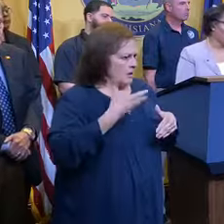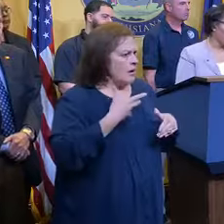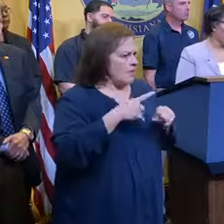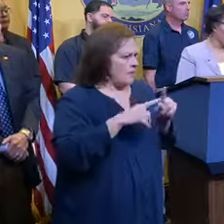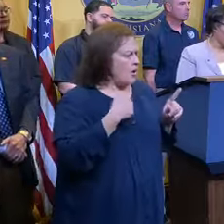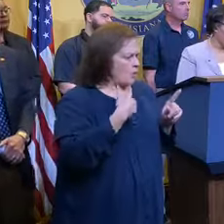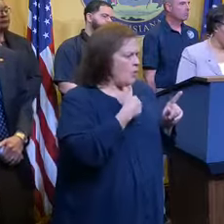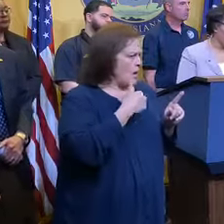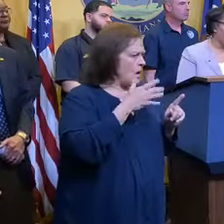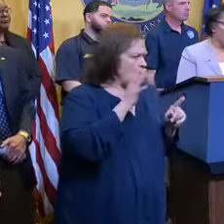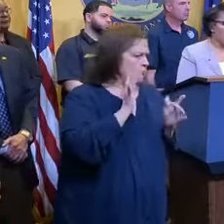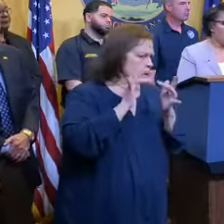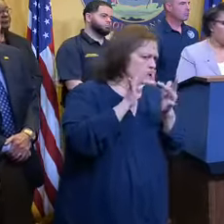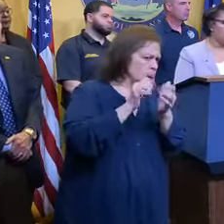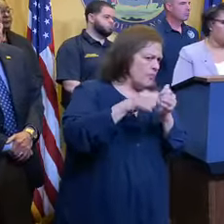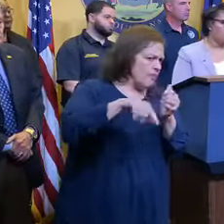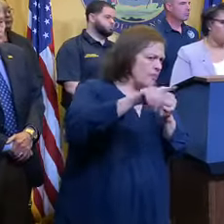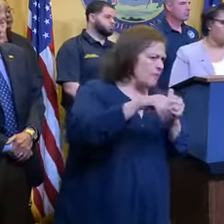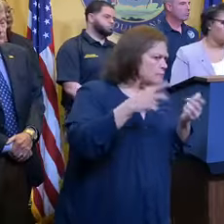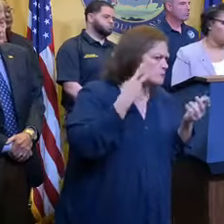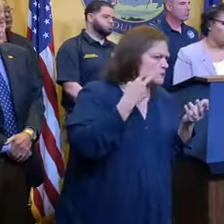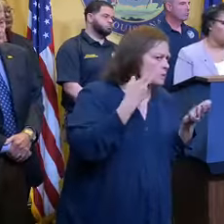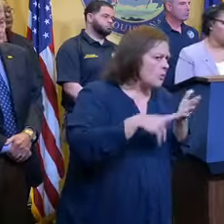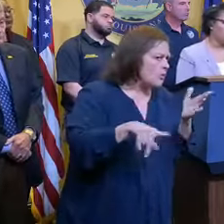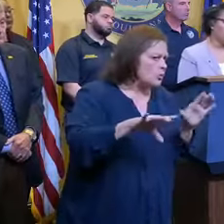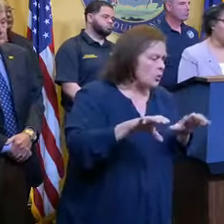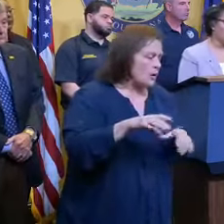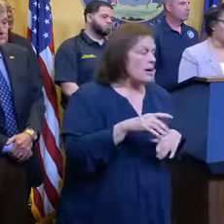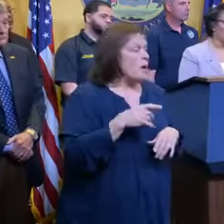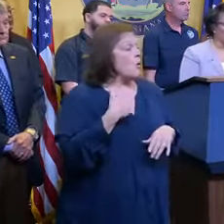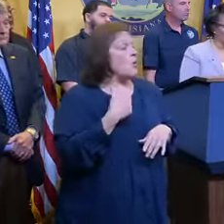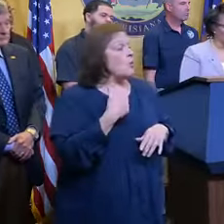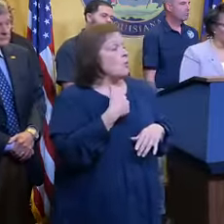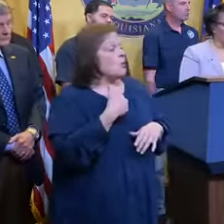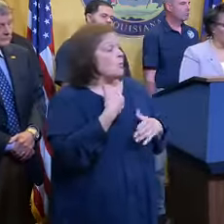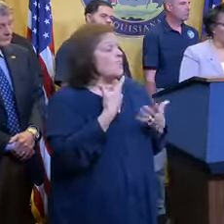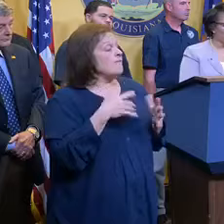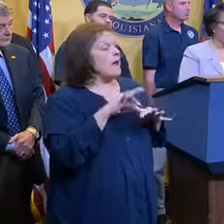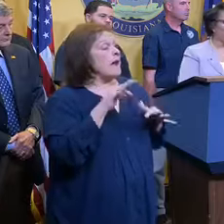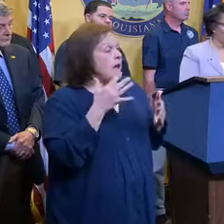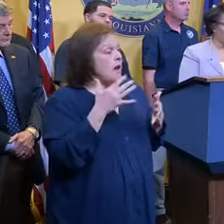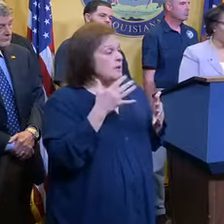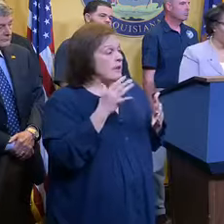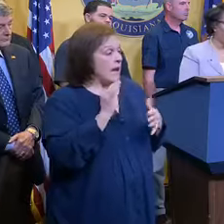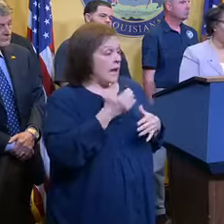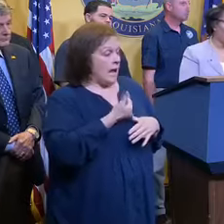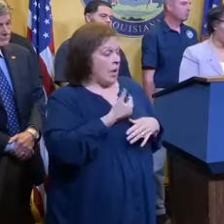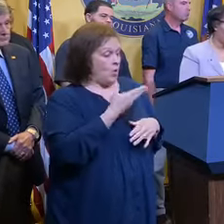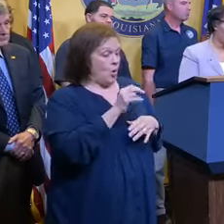will be following up on. One of the things that we do know is that the communication to our local host committee, that could have